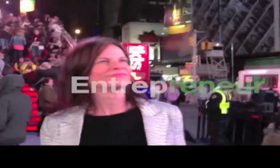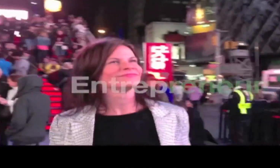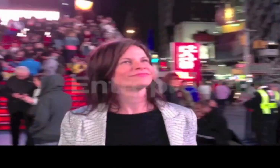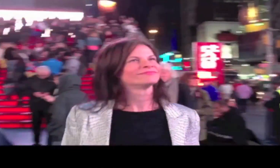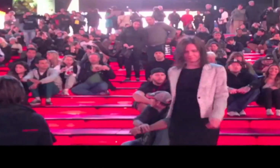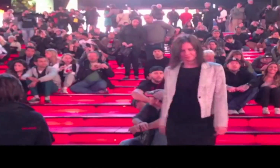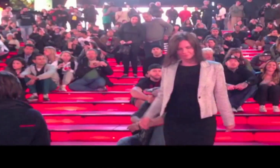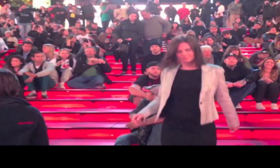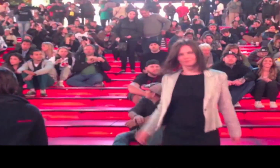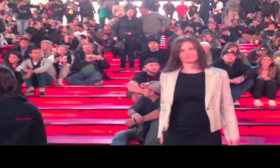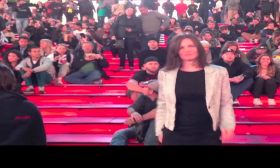entrepreneur.